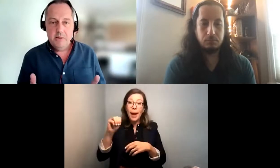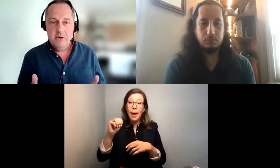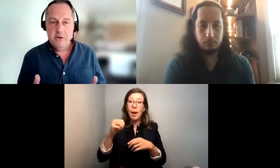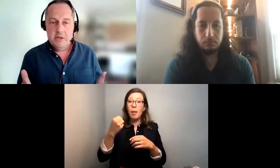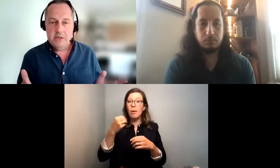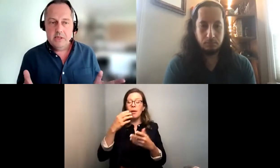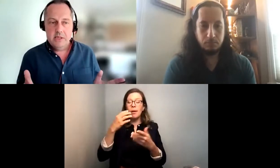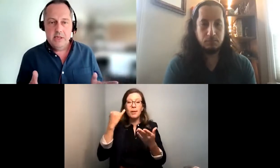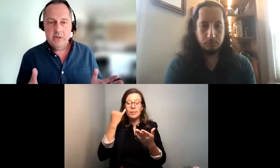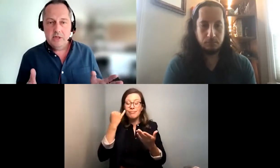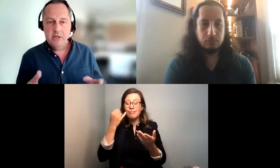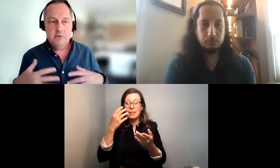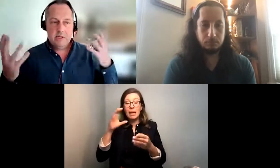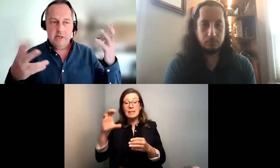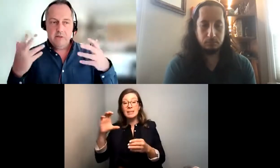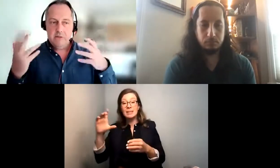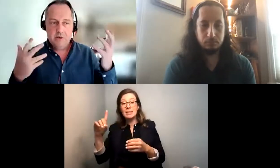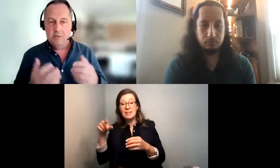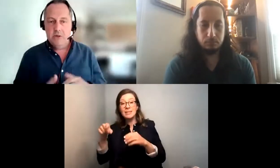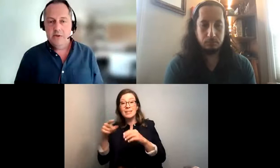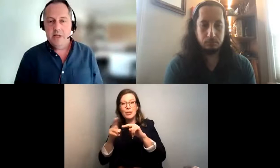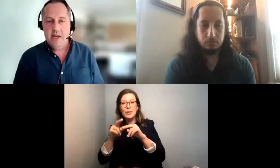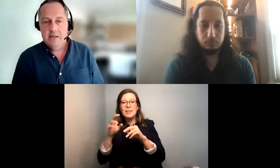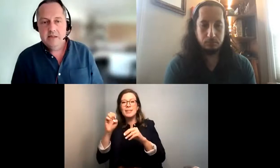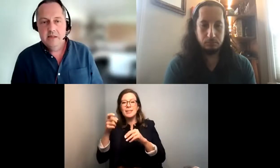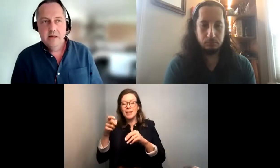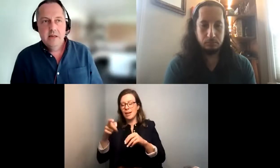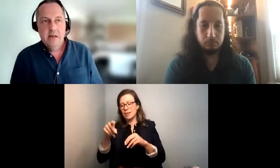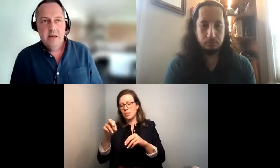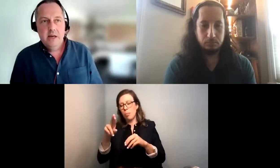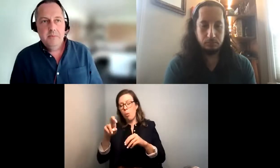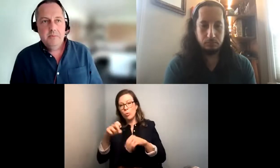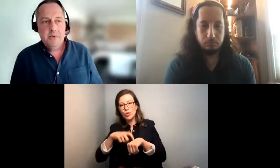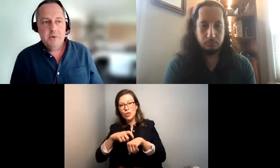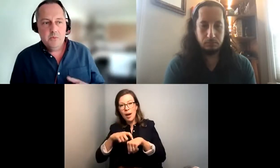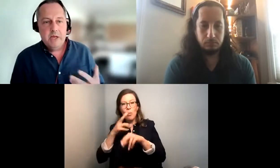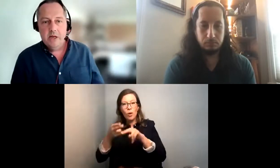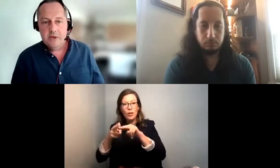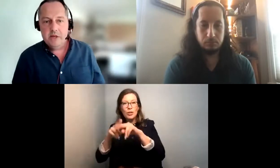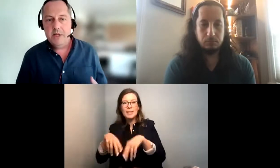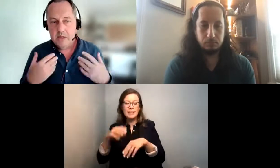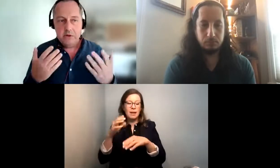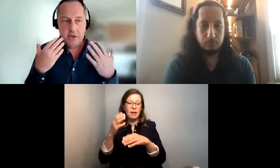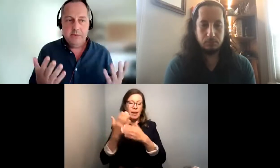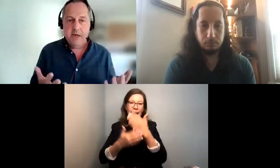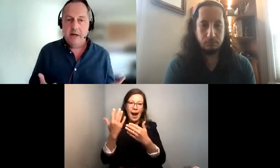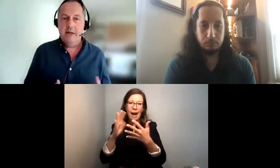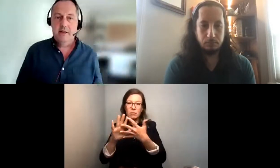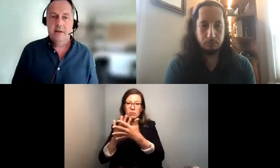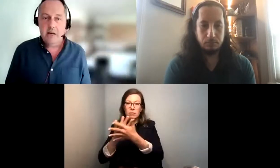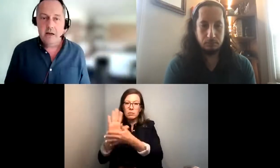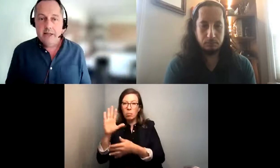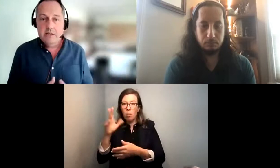exposure time of the CCD increases. We see lots of motion blur for the hands. But we can overcome that. The human